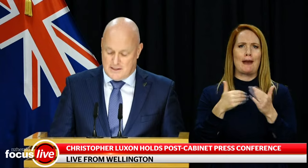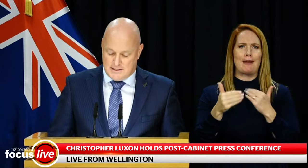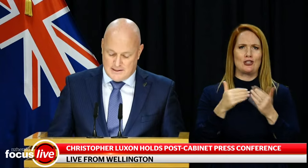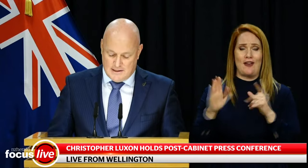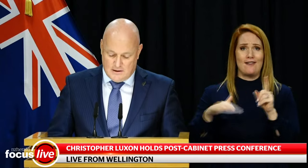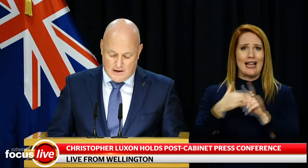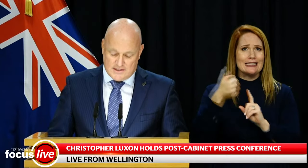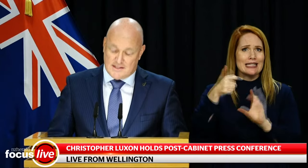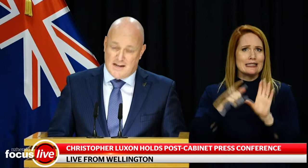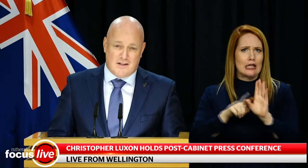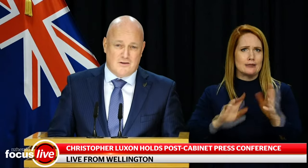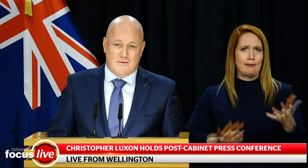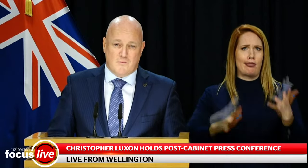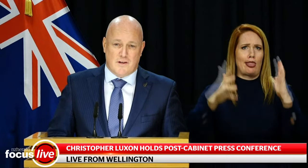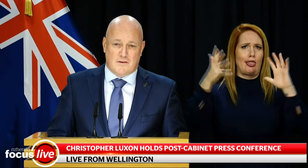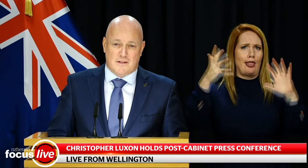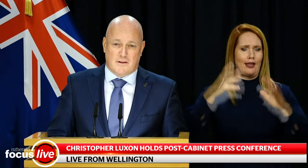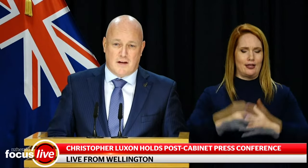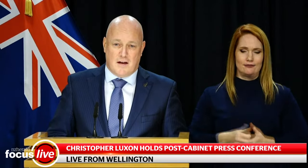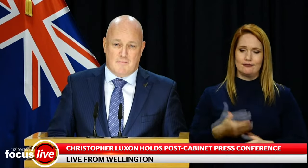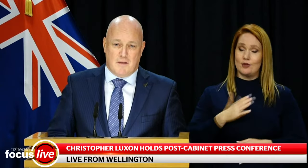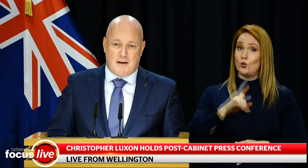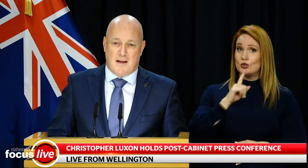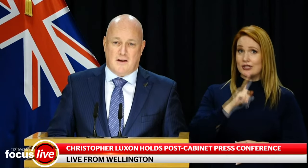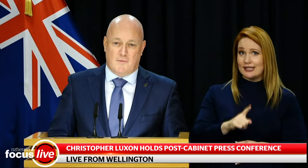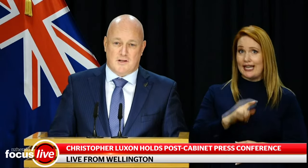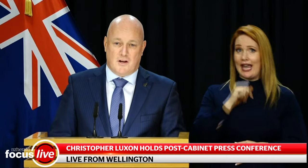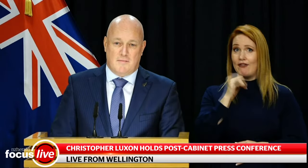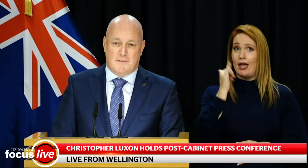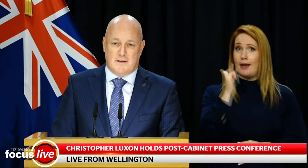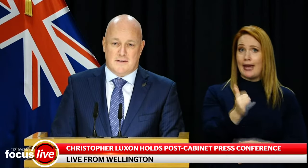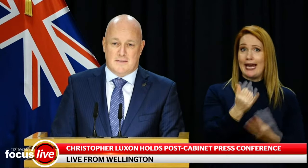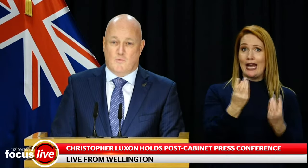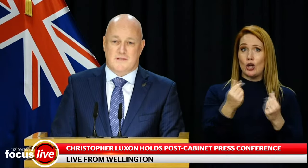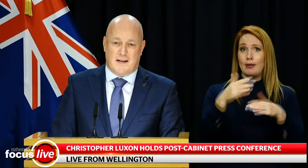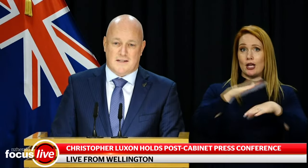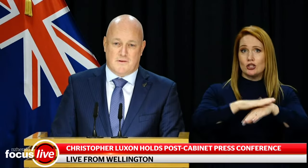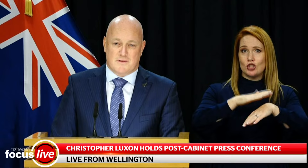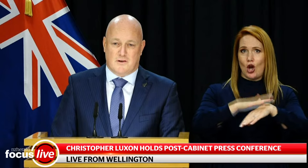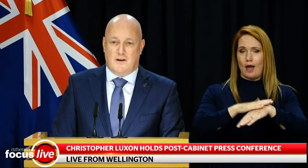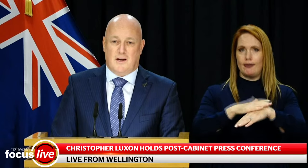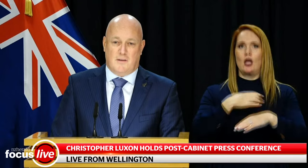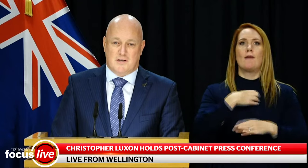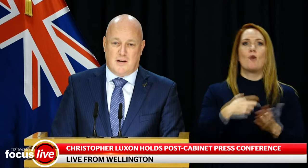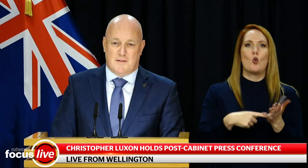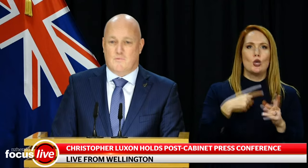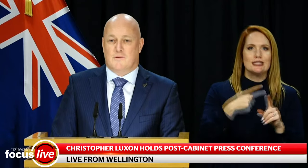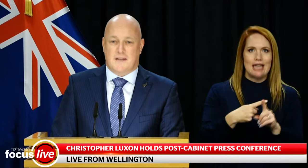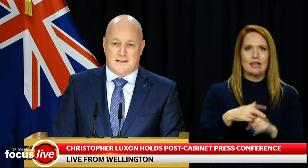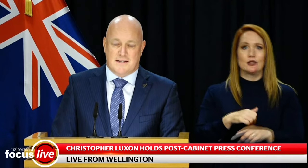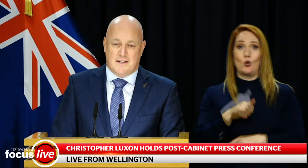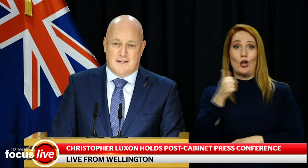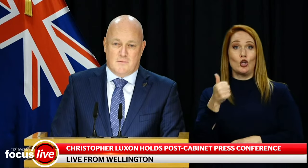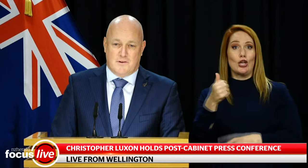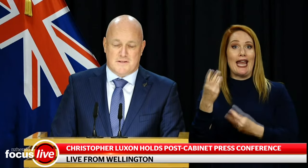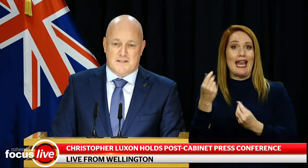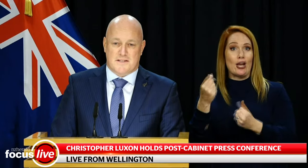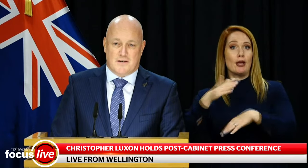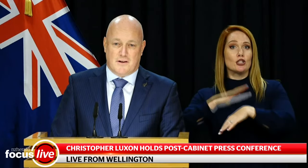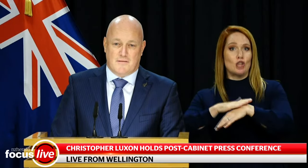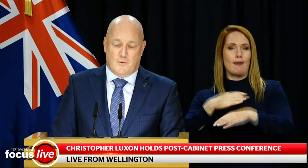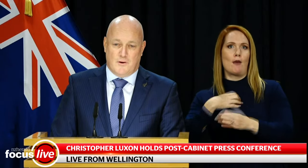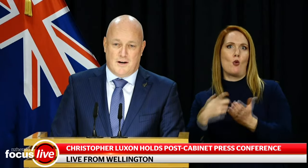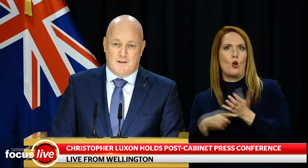last 6 years. I'd just say to you, whether it's a bad economic time, it's more tax. Whether it's a good economic time, it's more tax. Whether